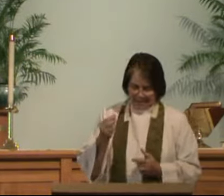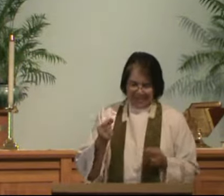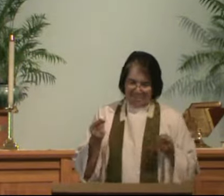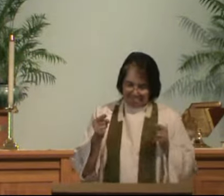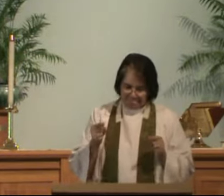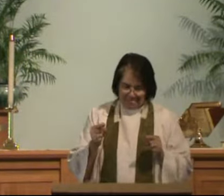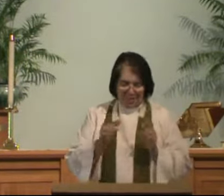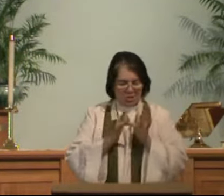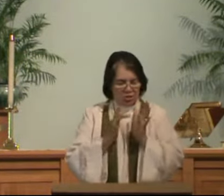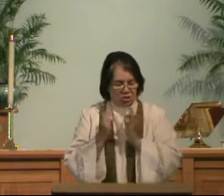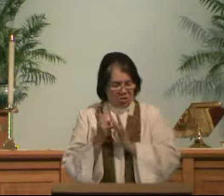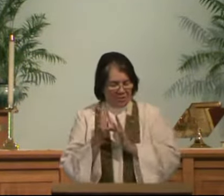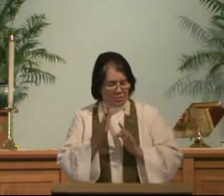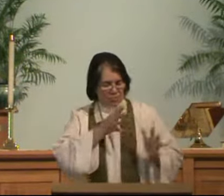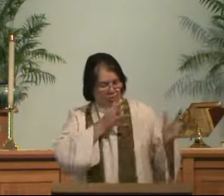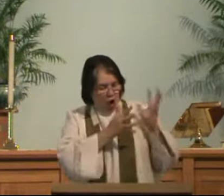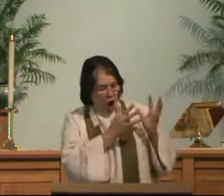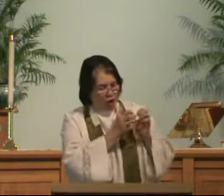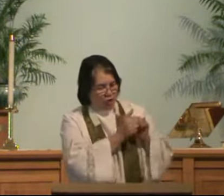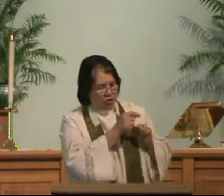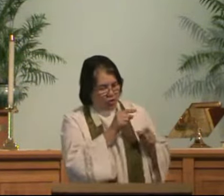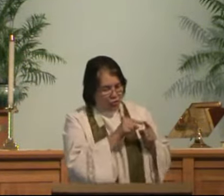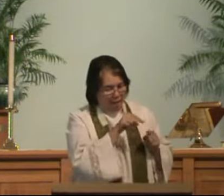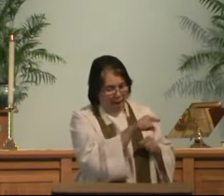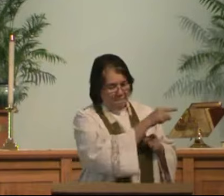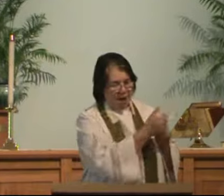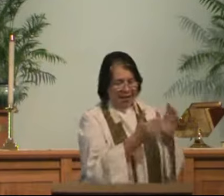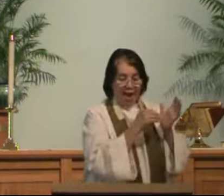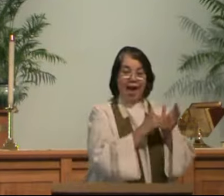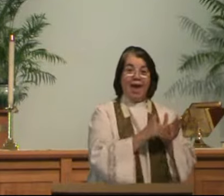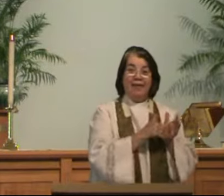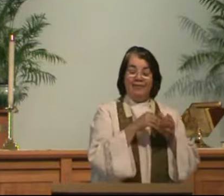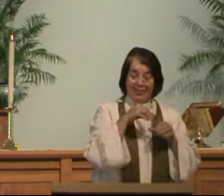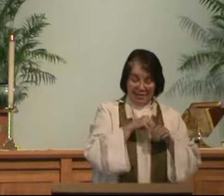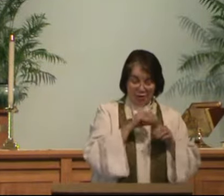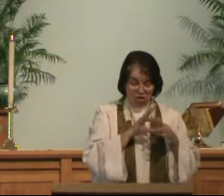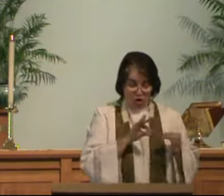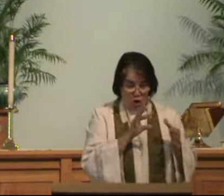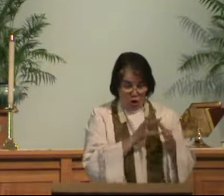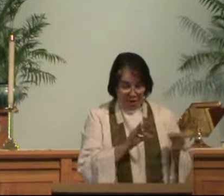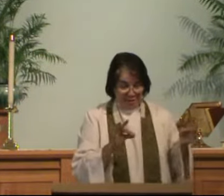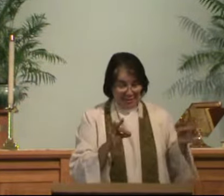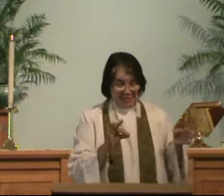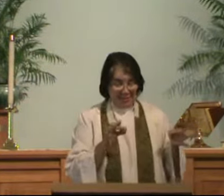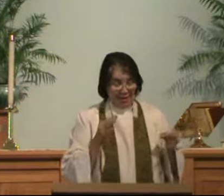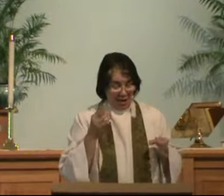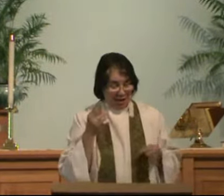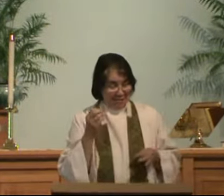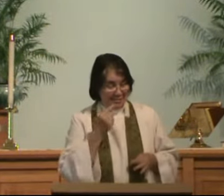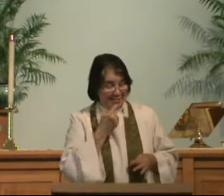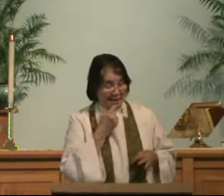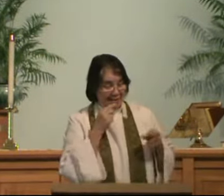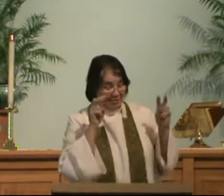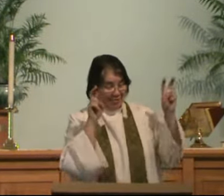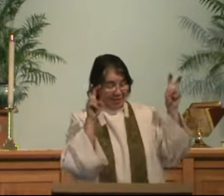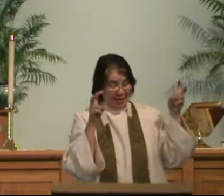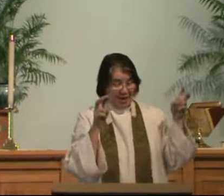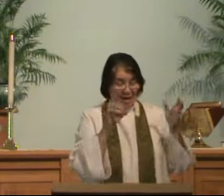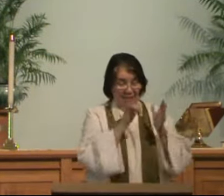And Jesus was talking to them again in stories, and he said,